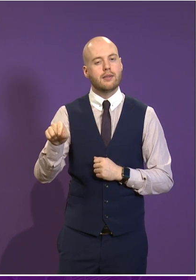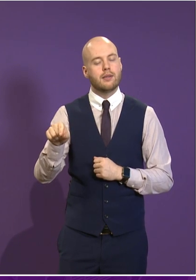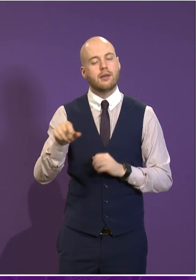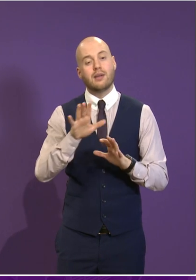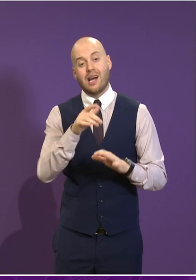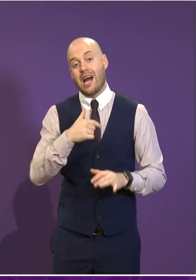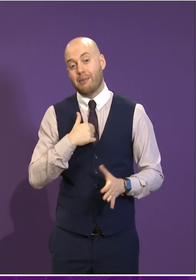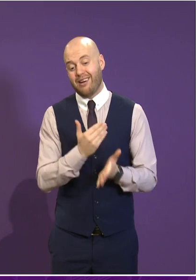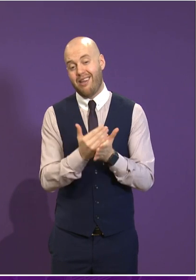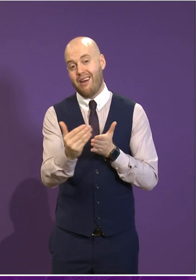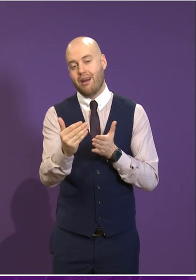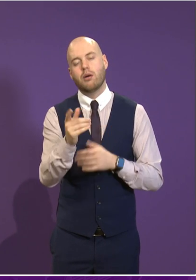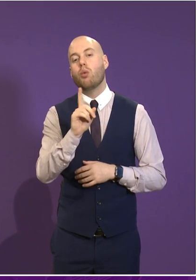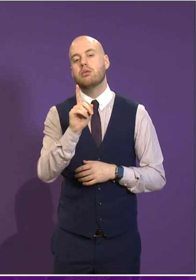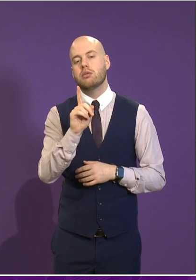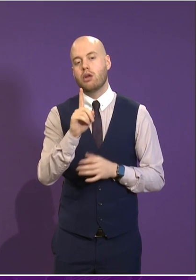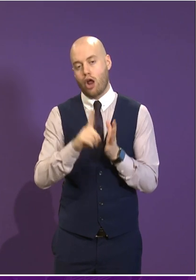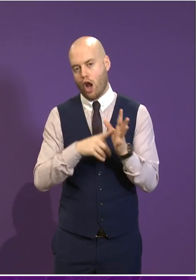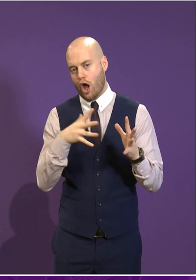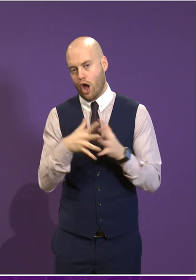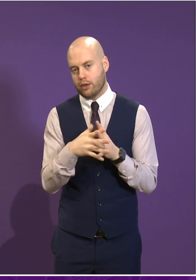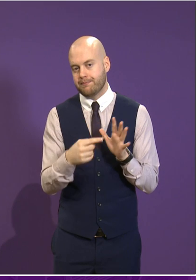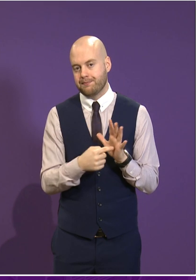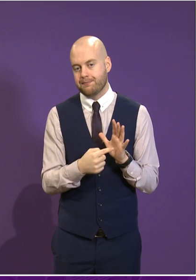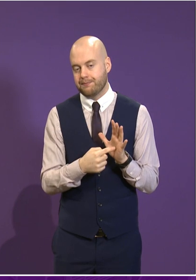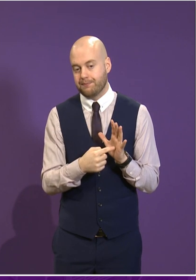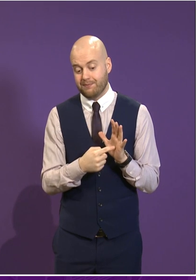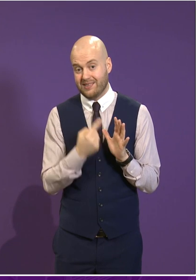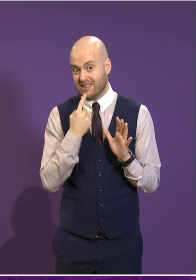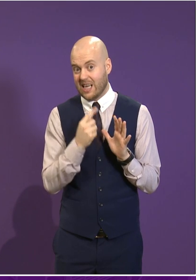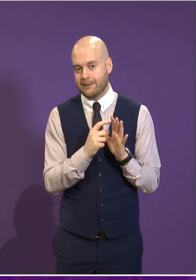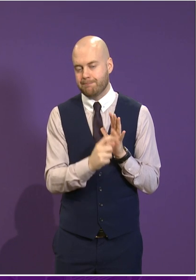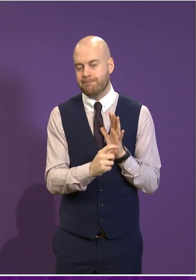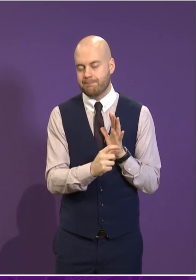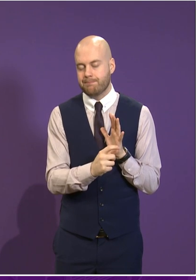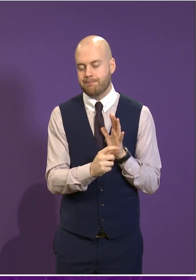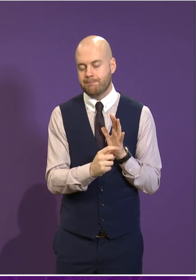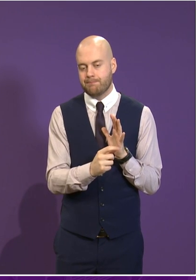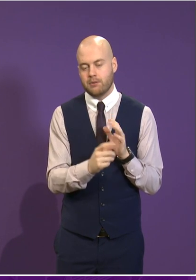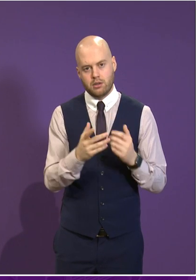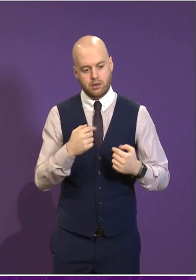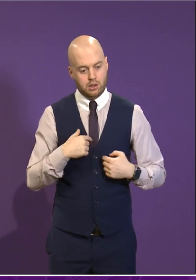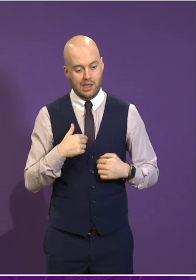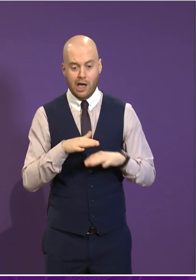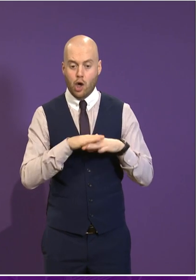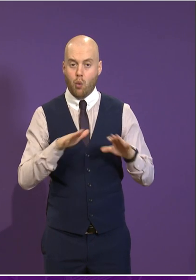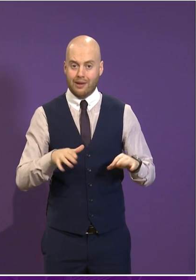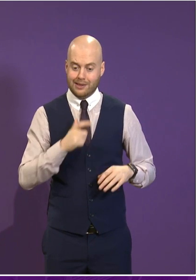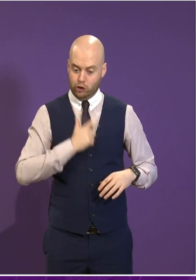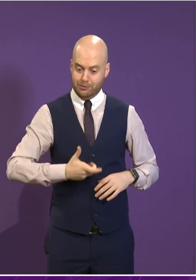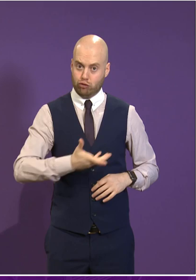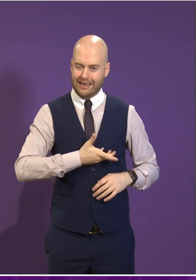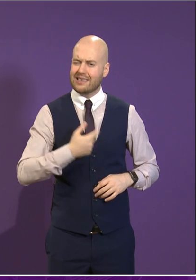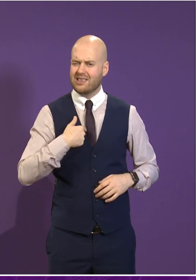law says. And although, you know, it's the Equality and Human Rights Commission that is the regulator